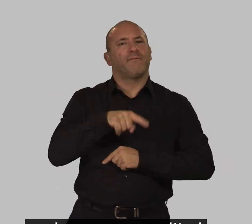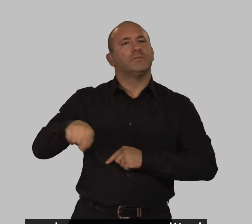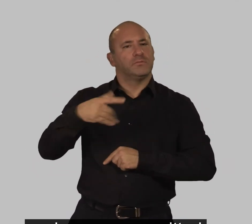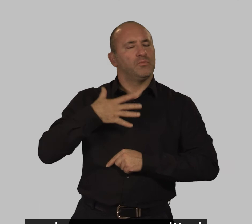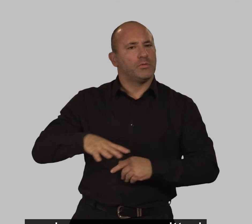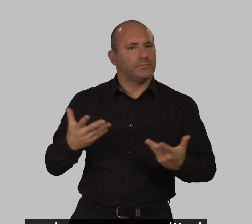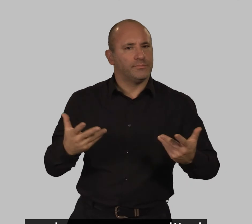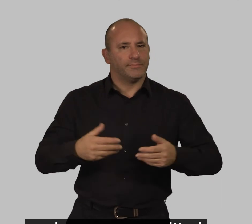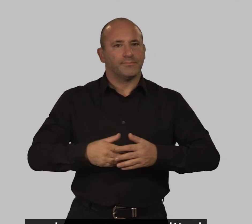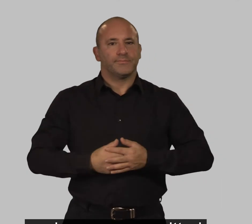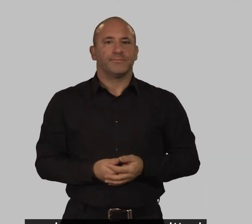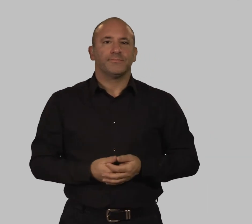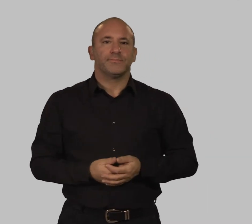committed to making their lives better.